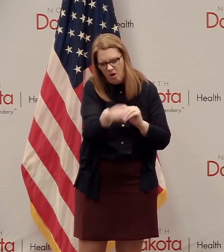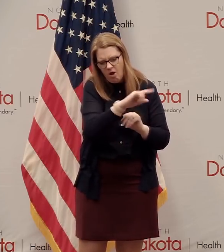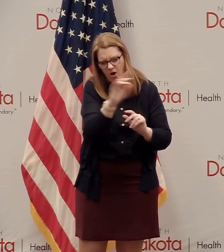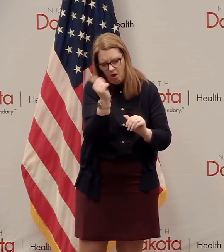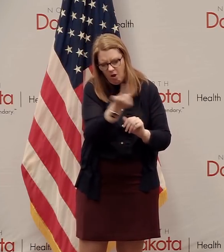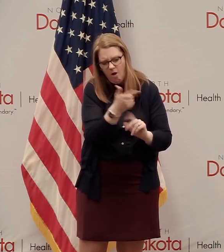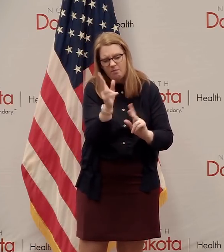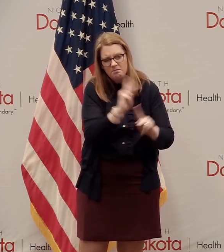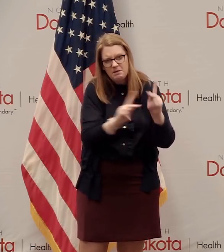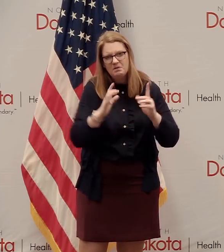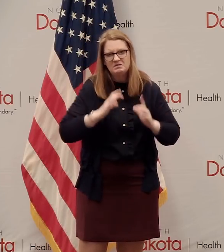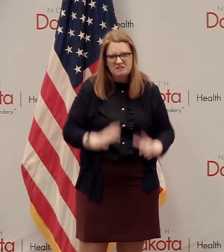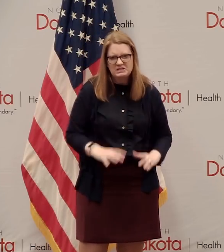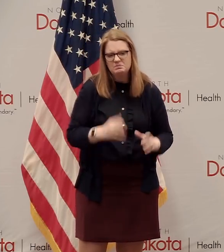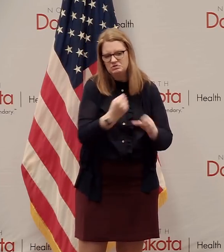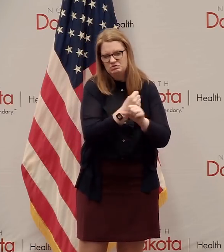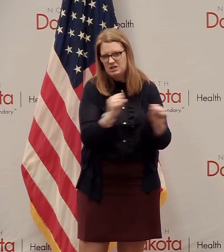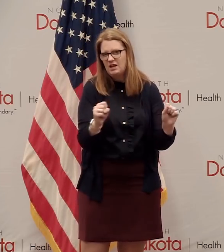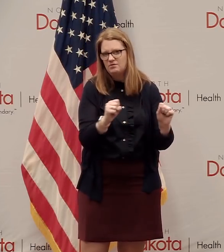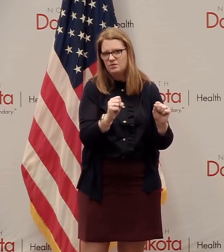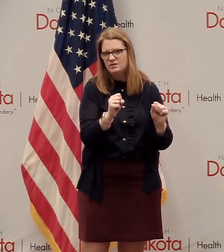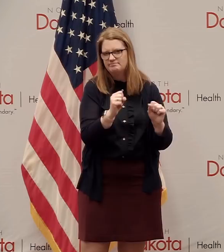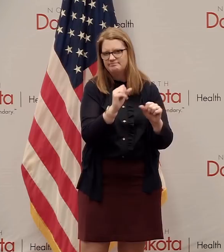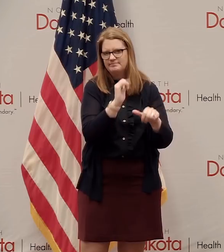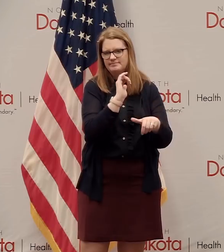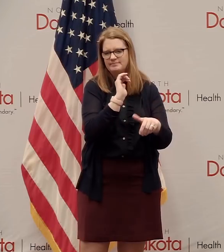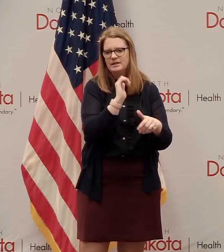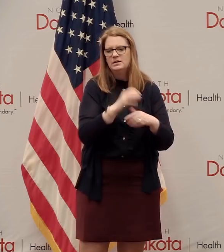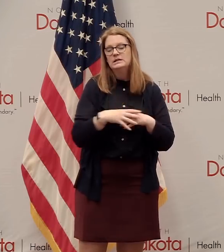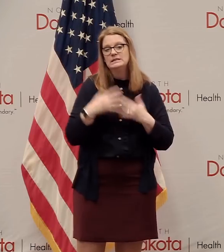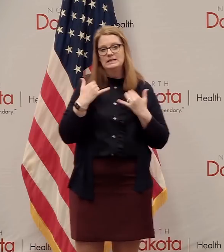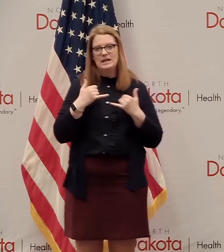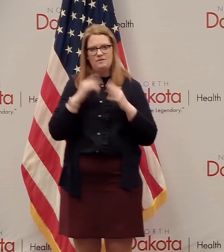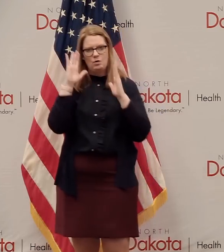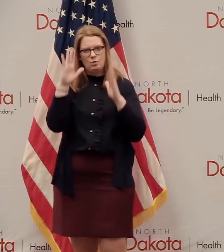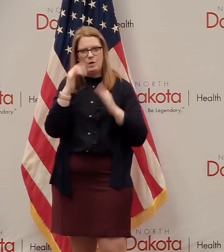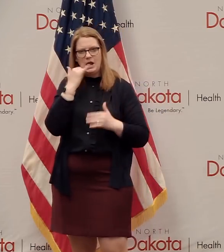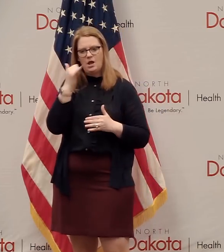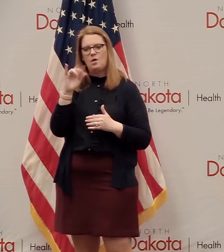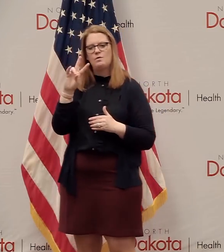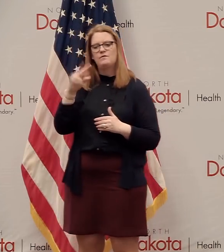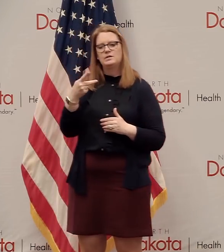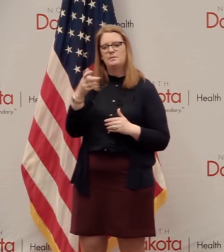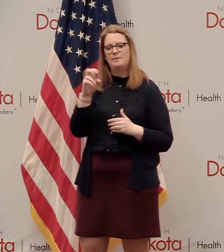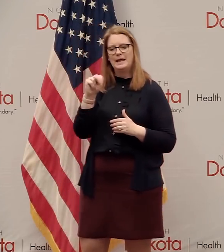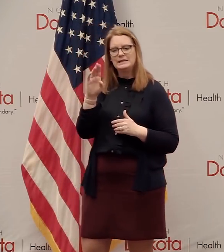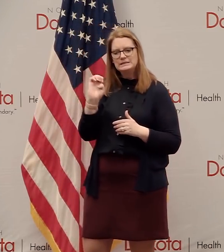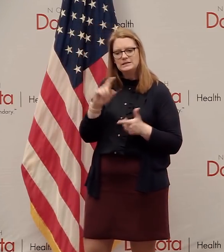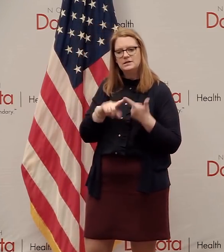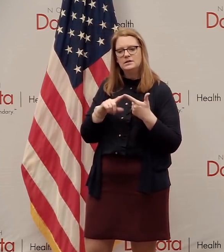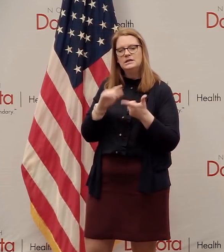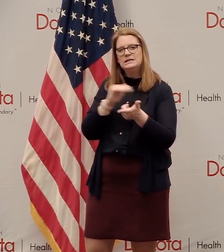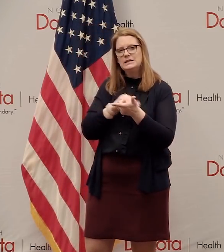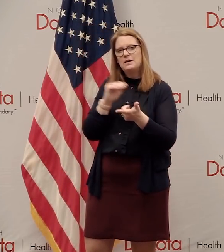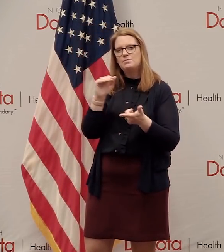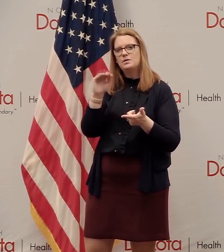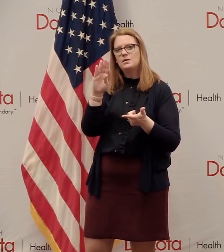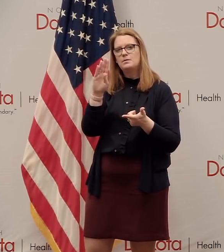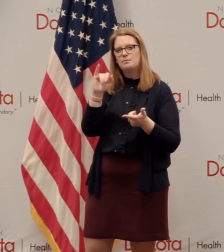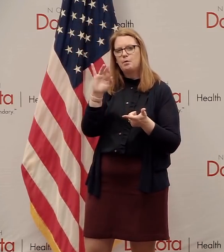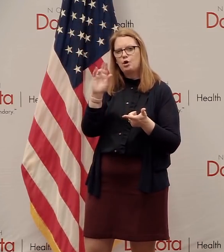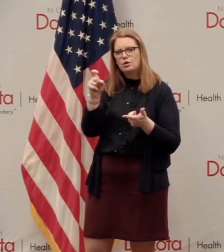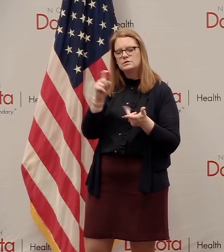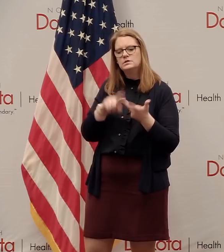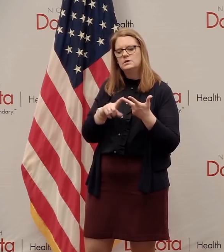their customers safe. Today we had a great call with Vice President Pence, Dr. Deborah Birx, CDC